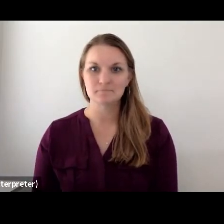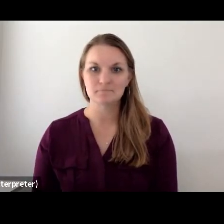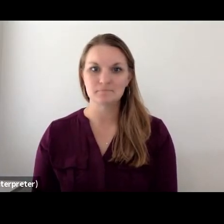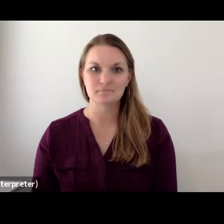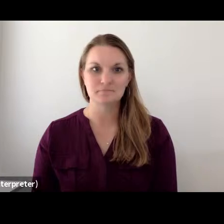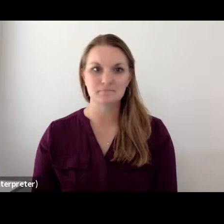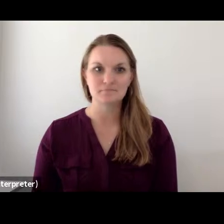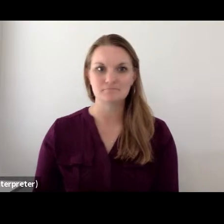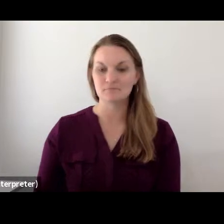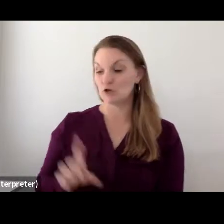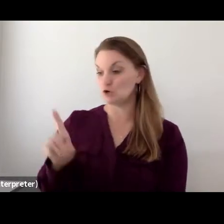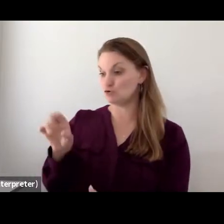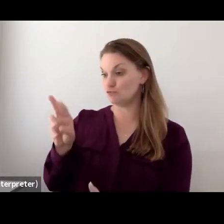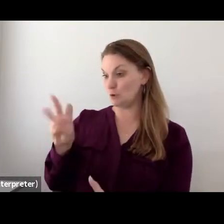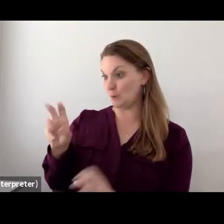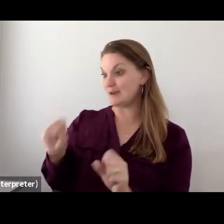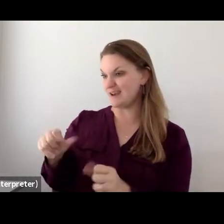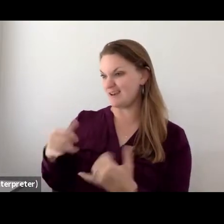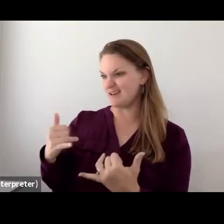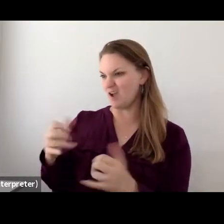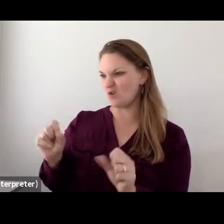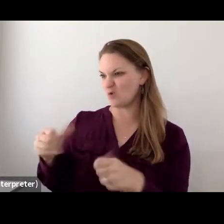Can you try it now? Yep.